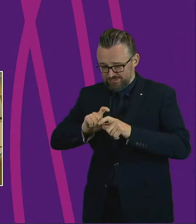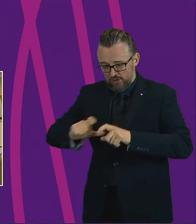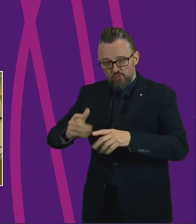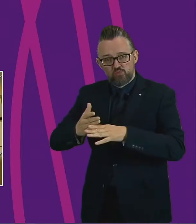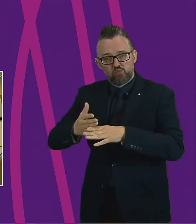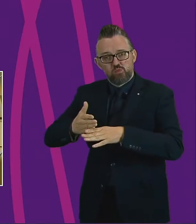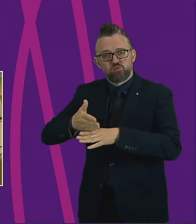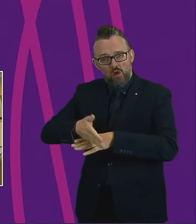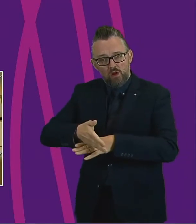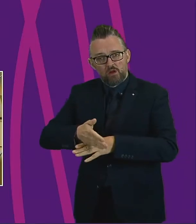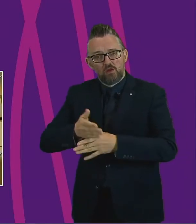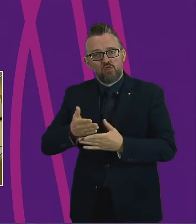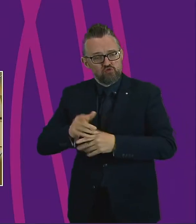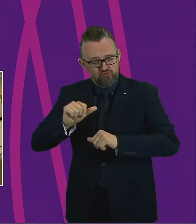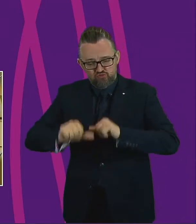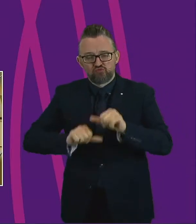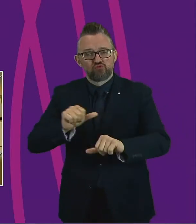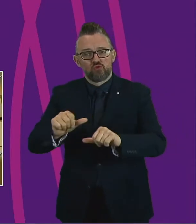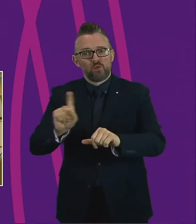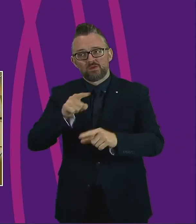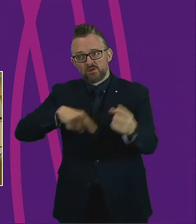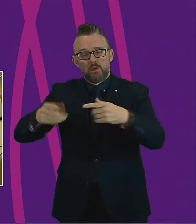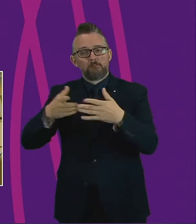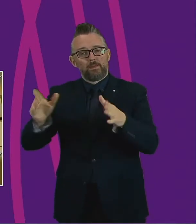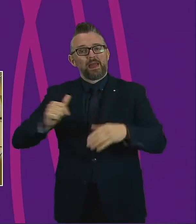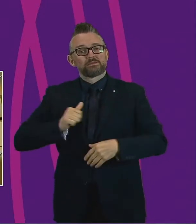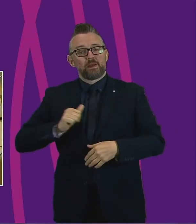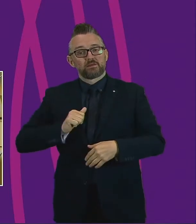would expect me to do. What I won't